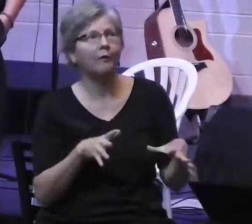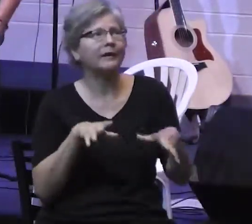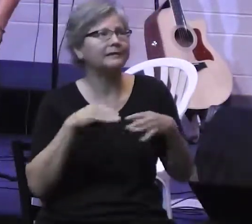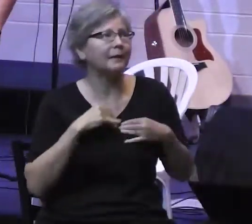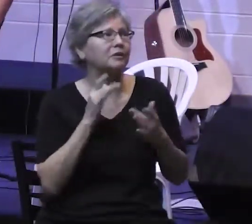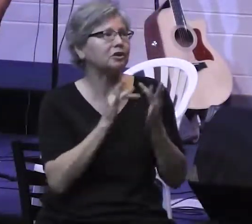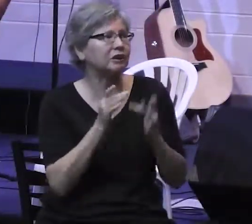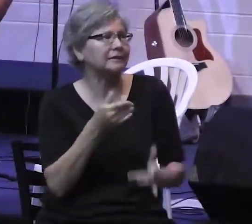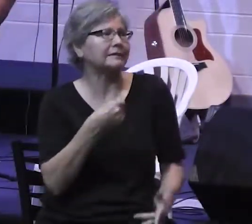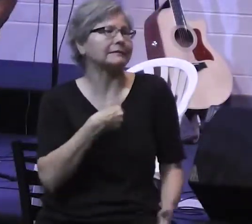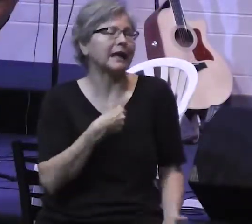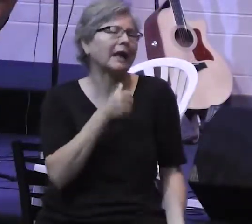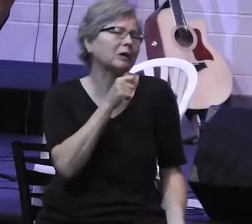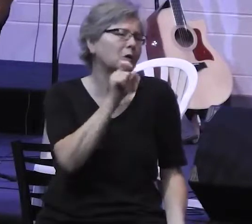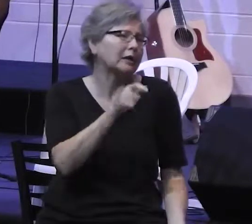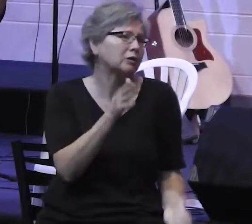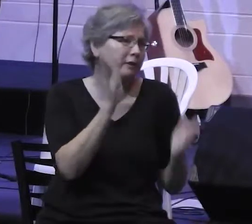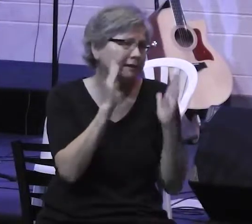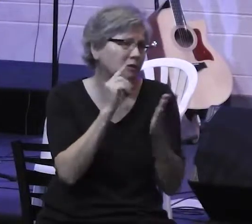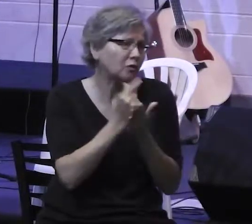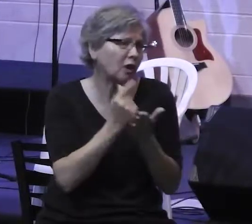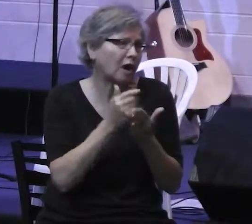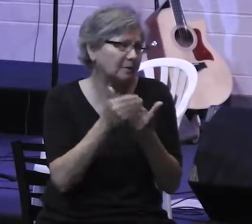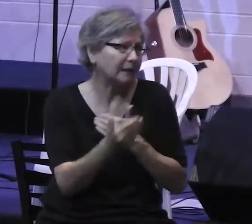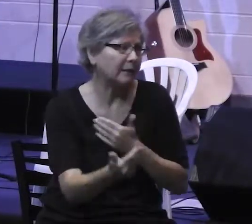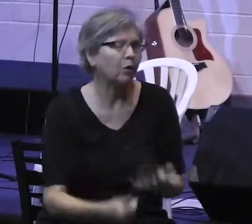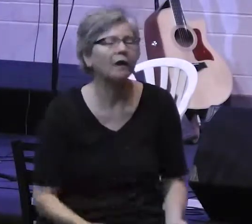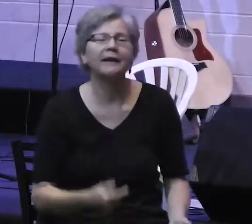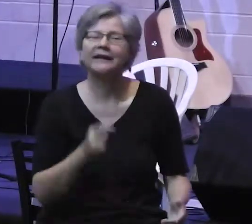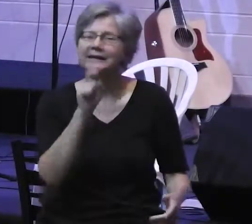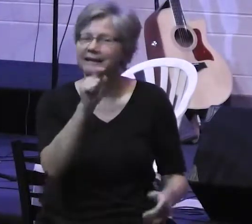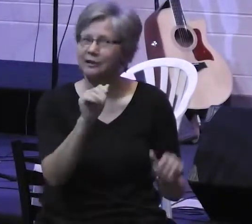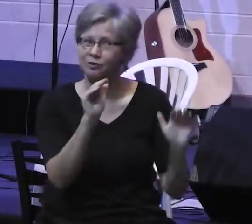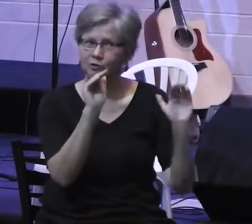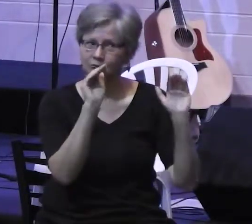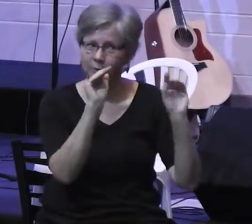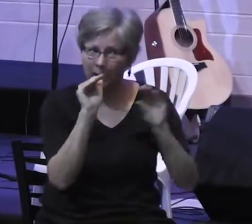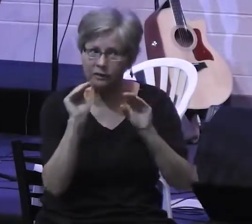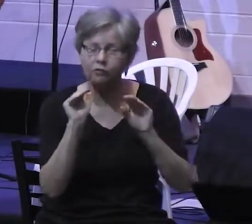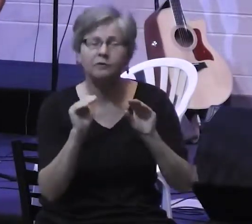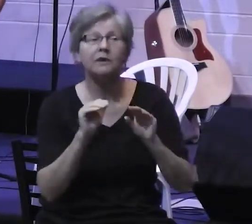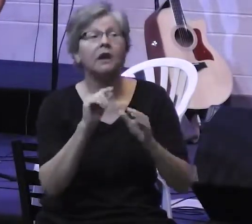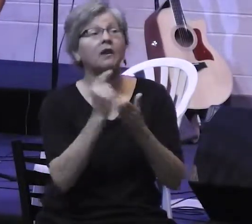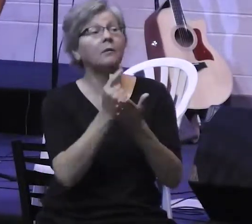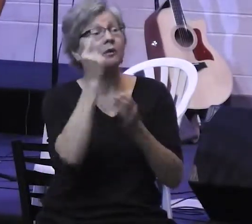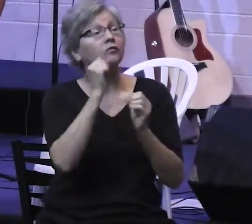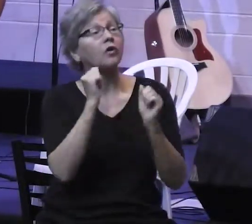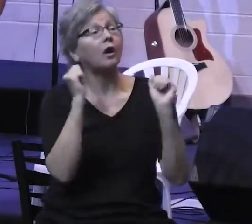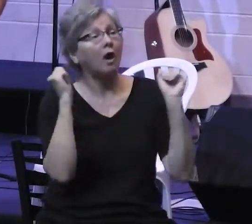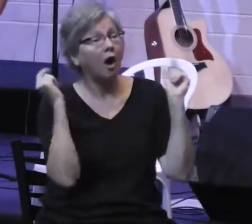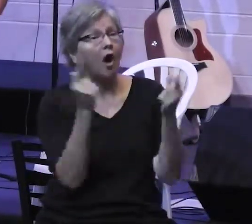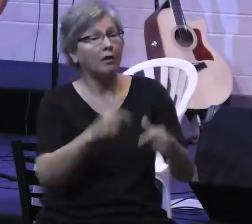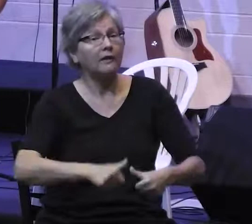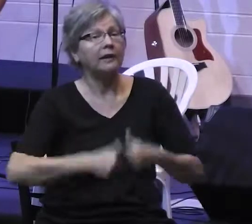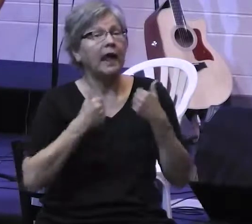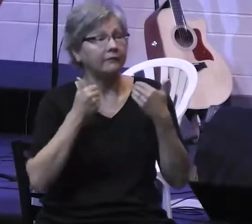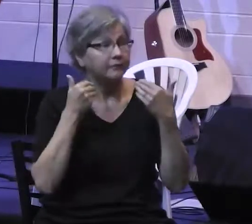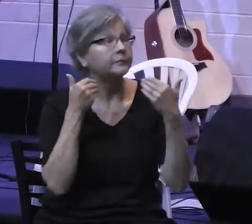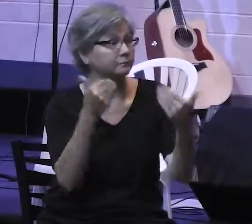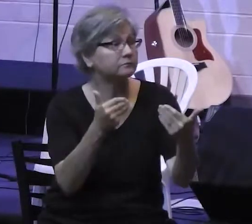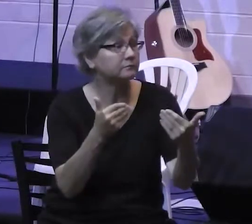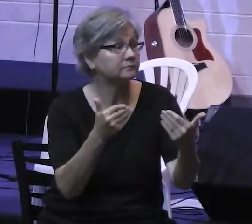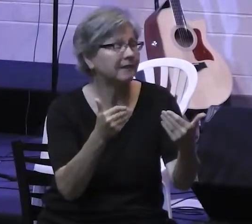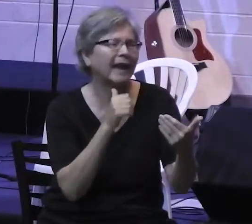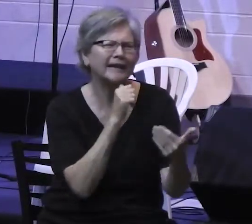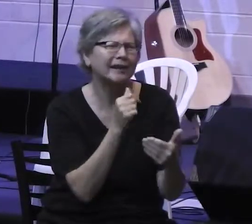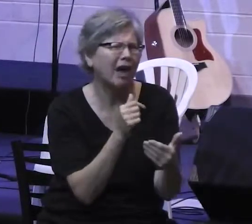into my heart, so I don't need to listen to the gospel anymore. Let me just tell you and remind you that the gospel is actually for all of life.